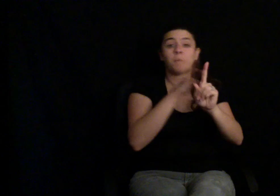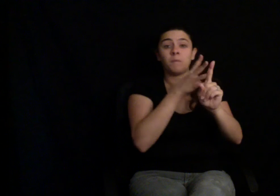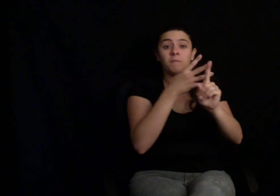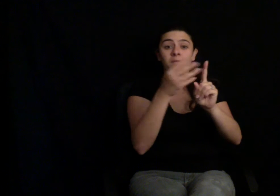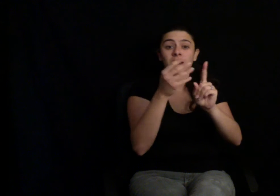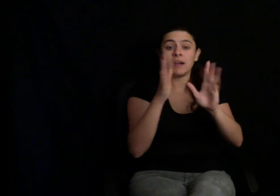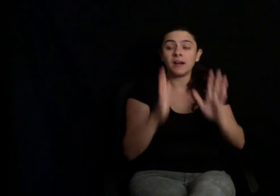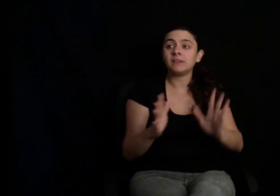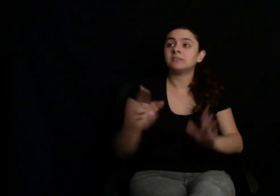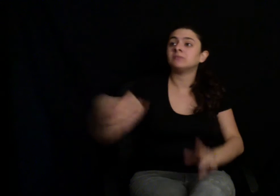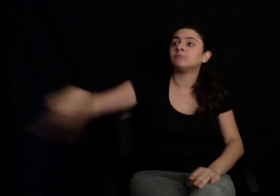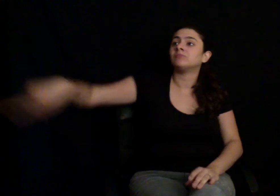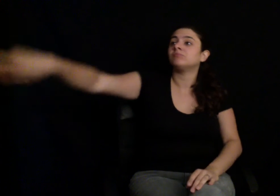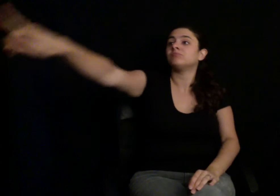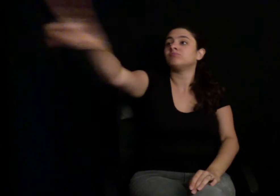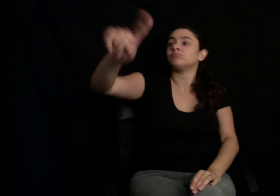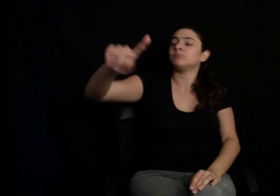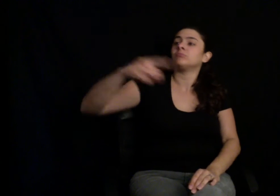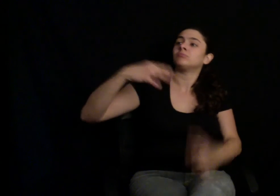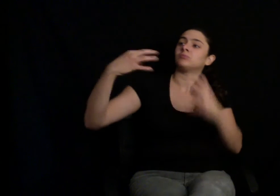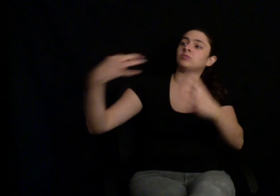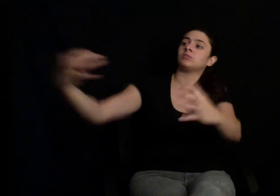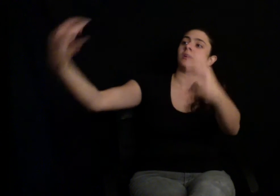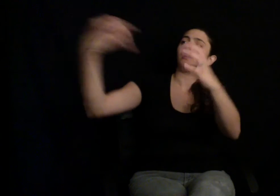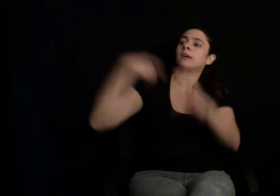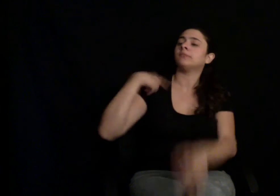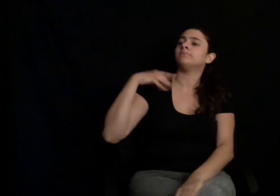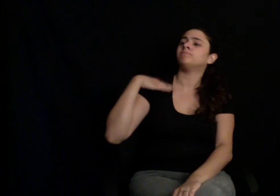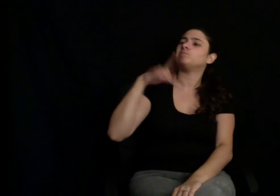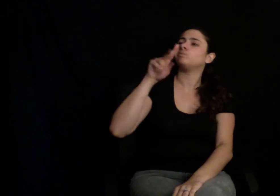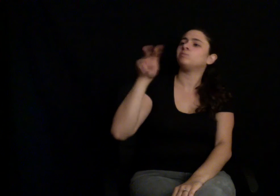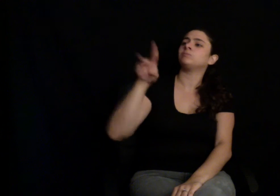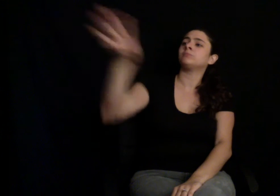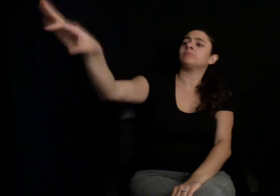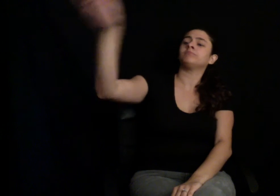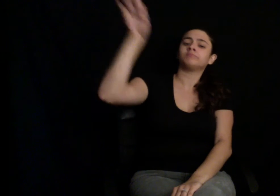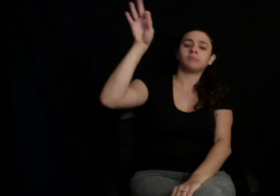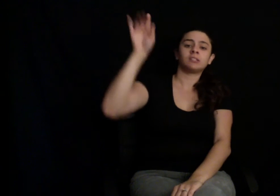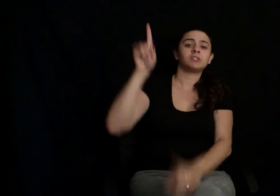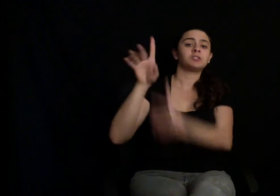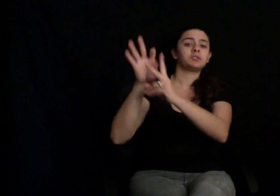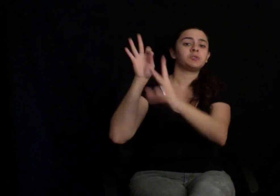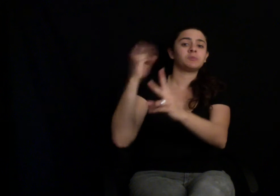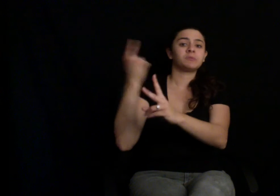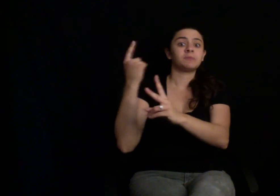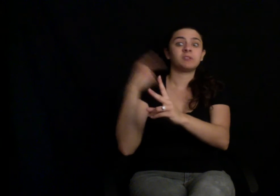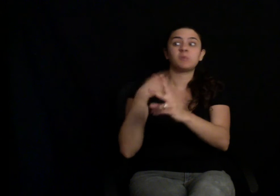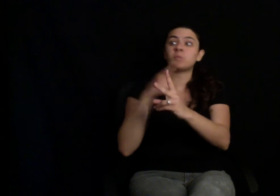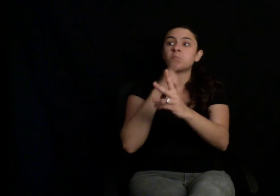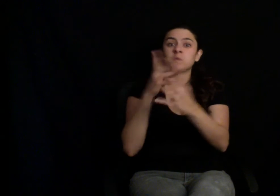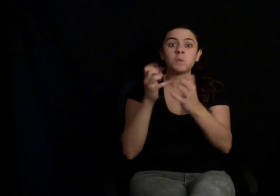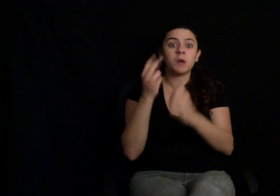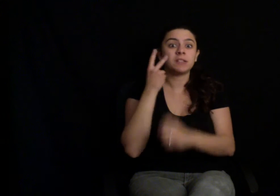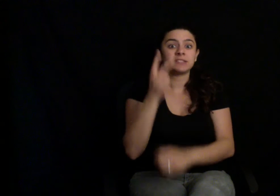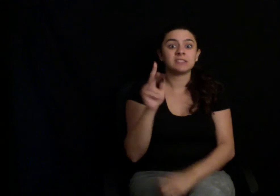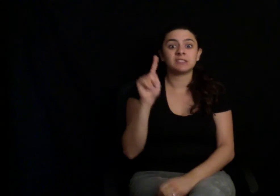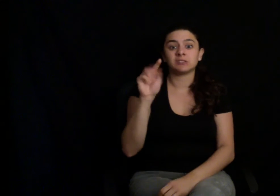But I grabbed somebody who was there at the red carpet, really excited to see Tom Cruise, really excited to see the